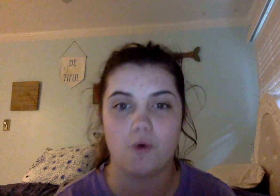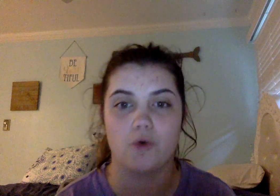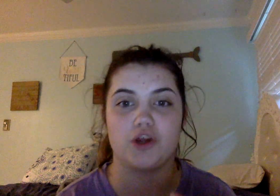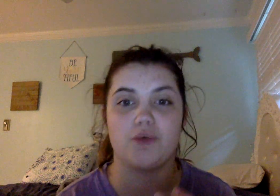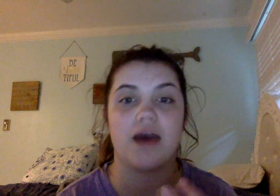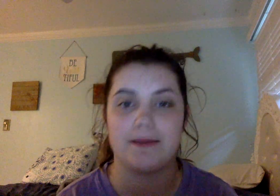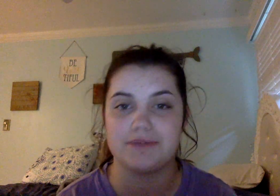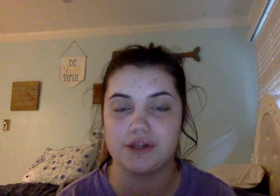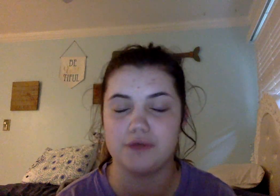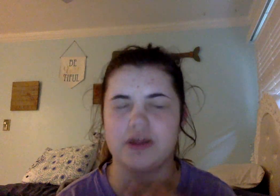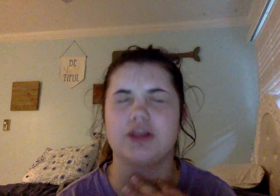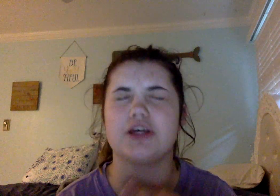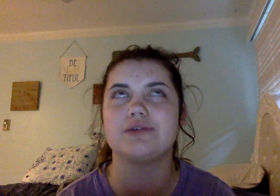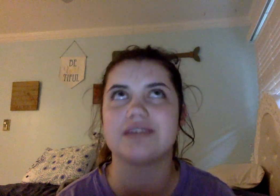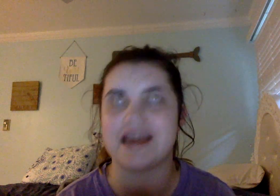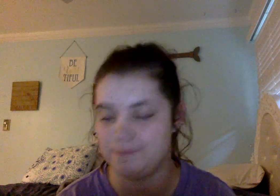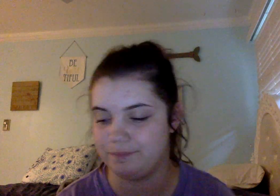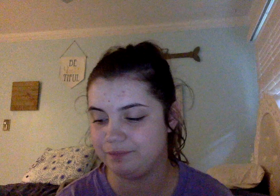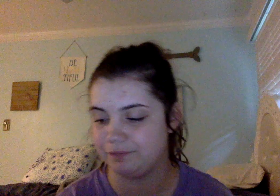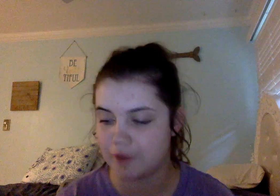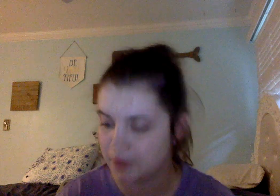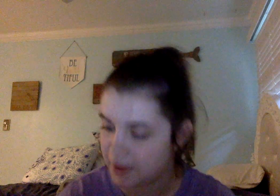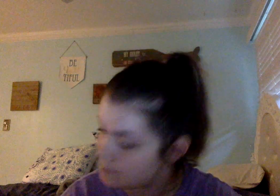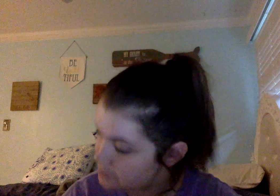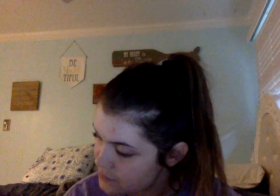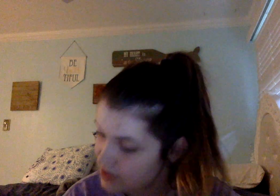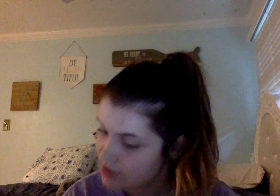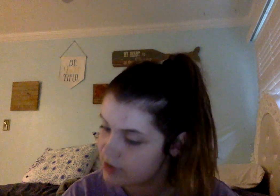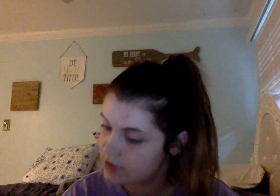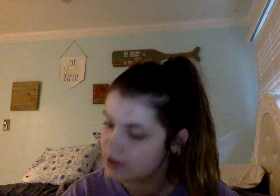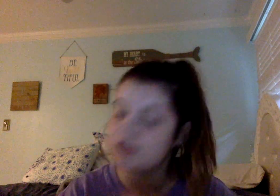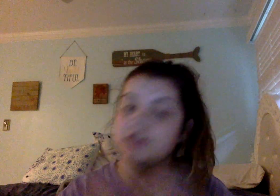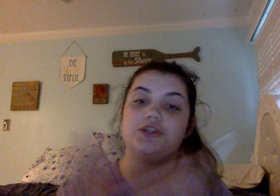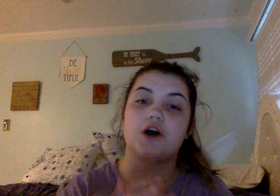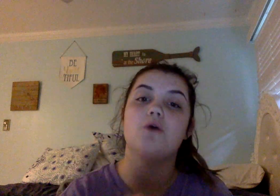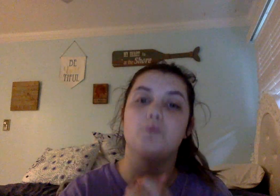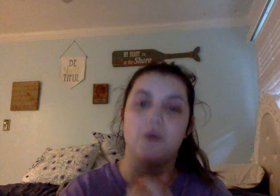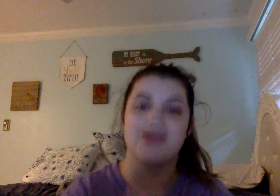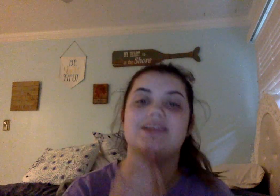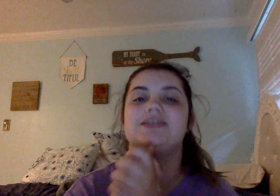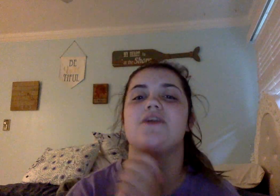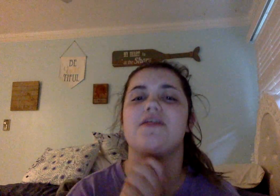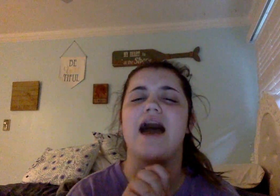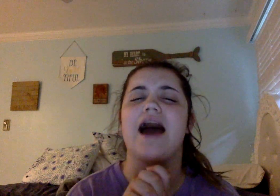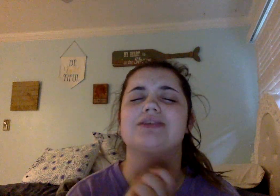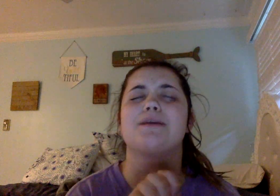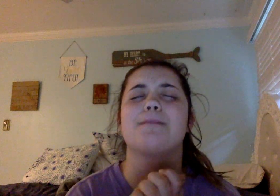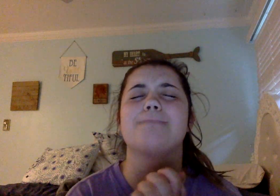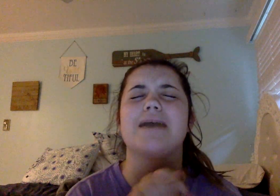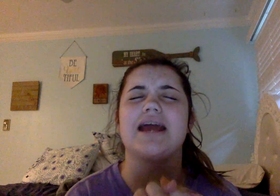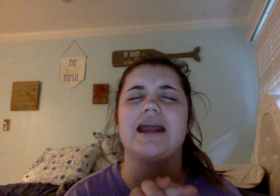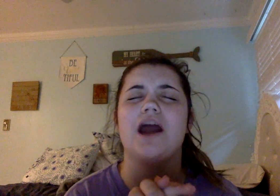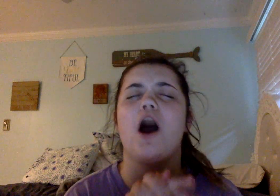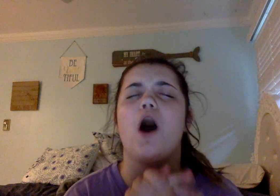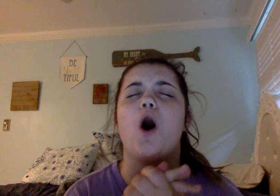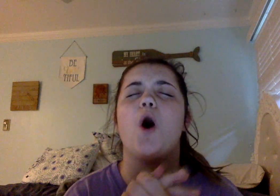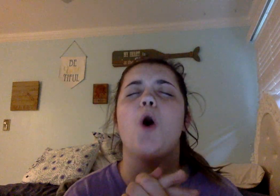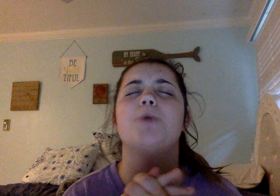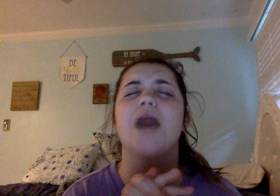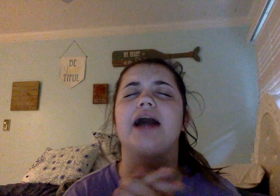you will absolutely lose it. Okay. Don't wait until the last minute. Oh my